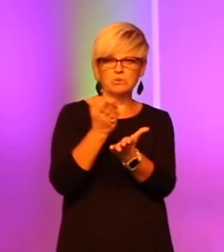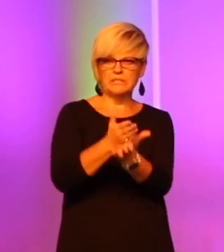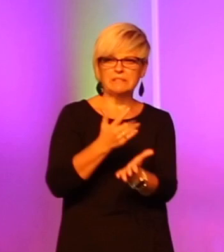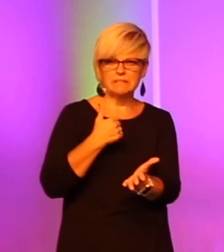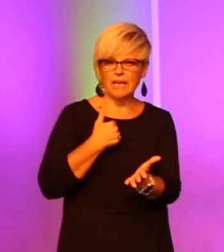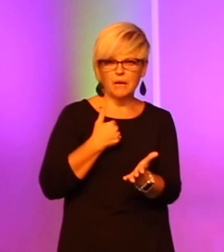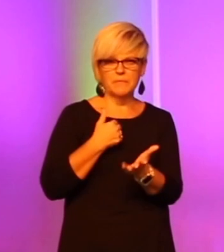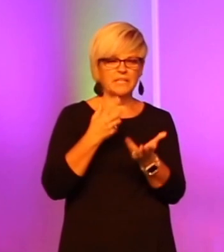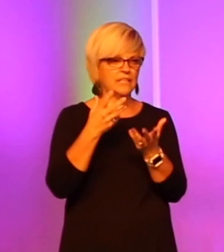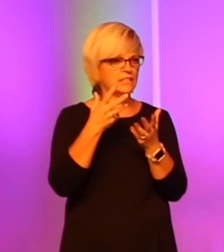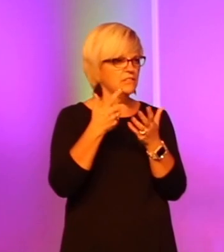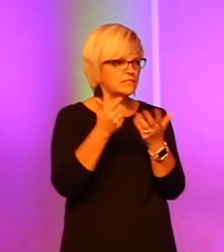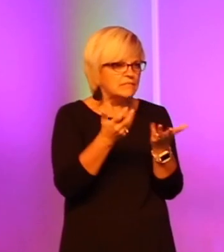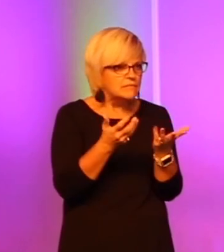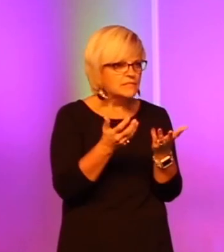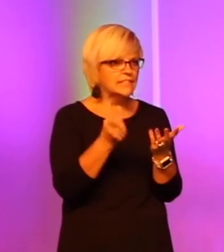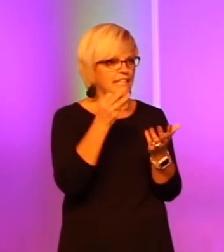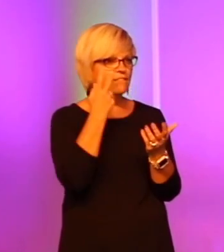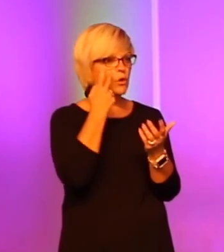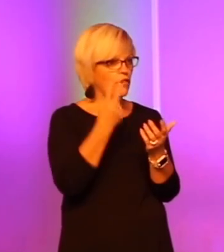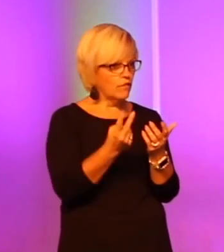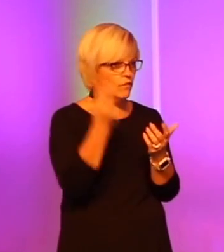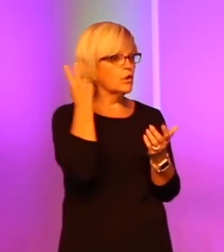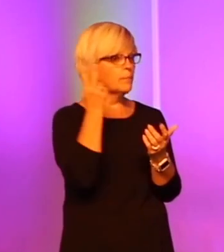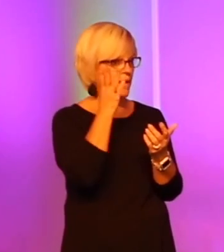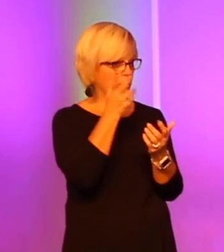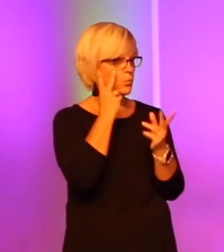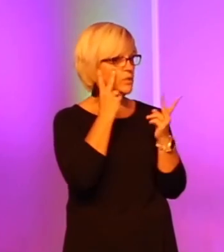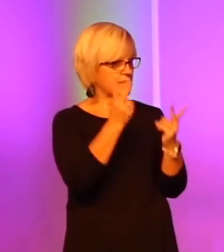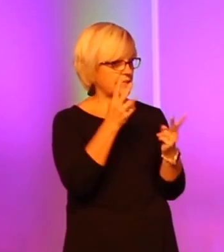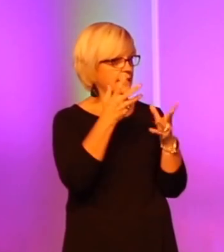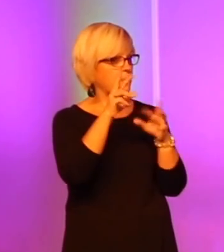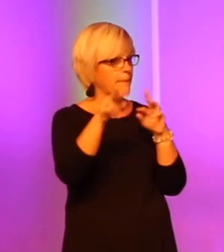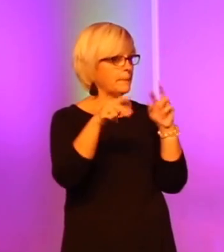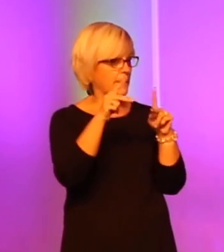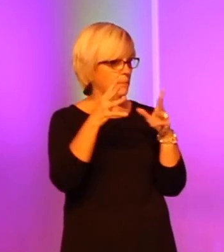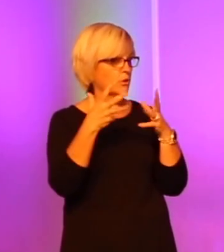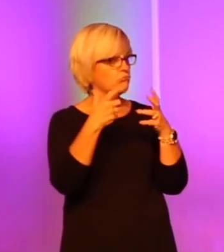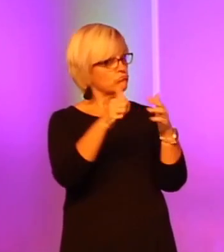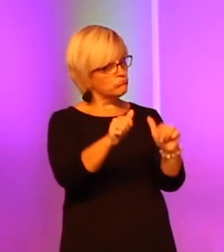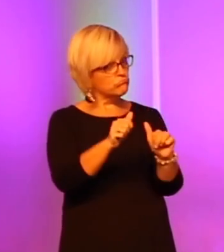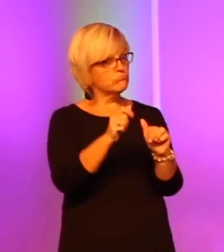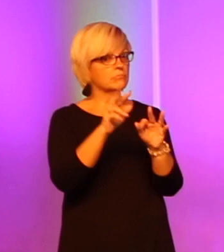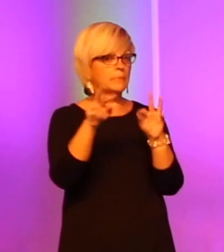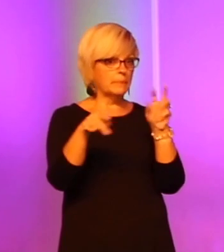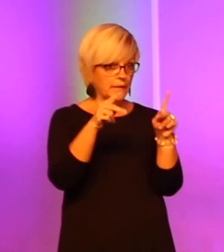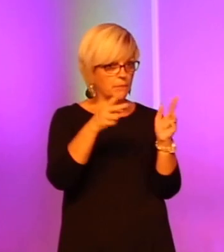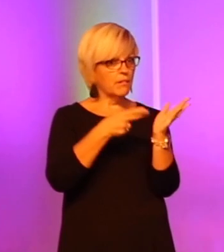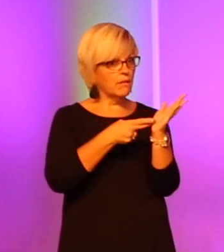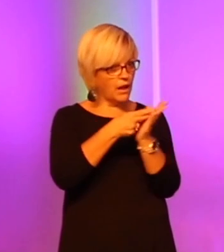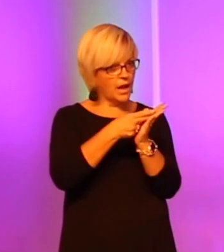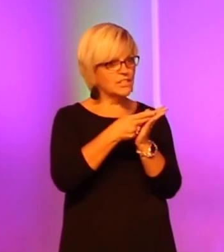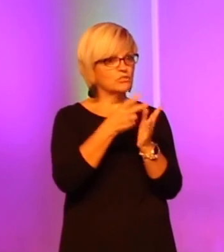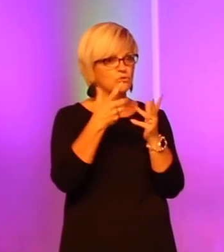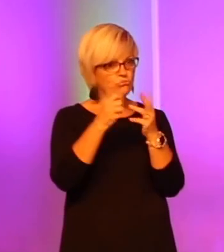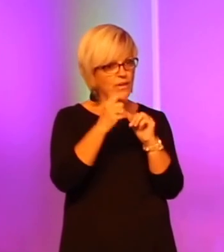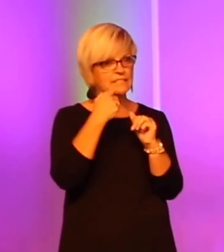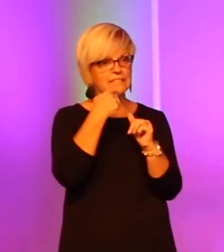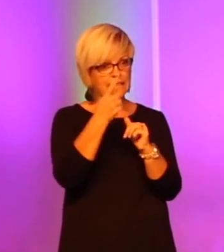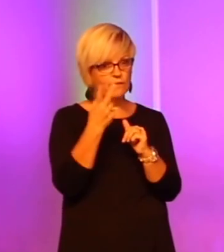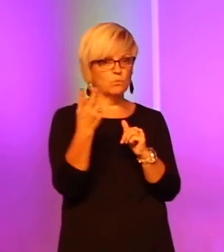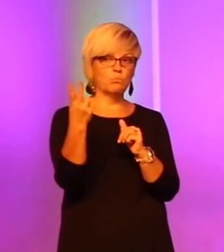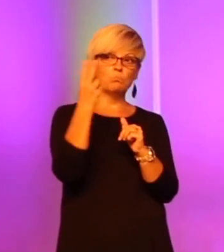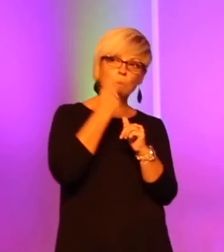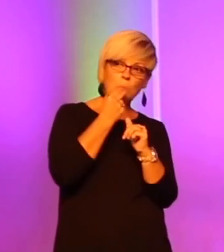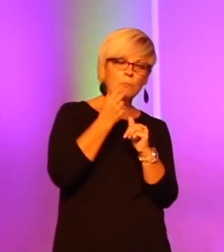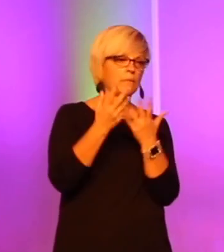you honestly look back, you would find people who tried. You would find people, honestly, who tried to say no, and you probably got